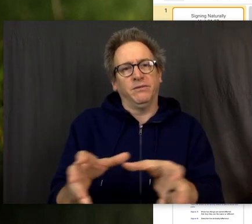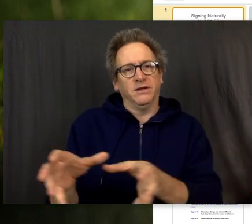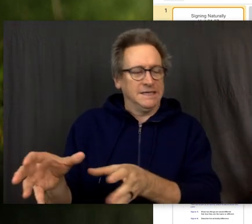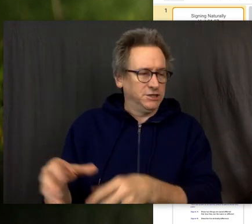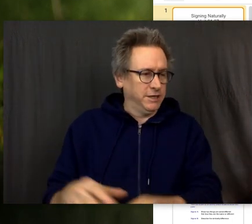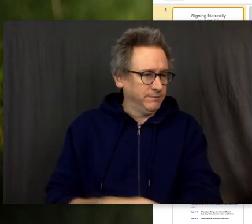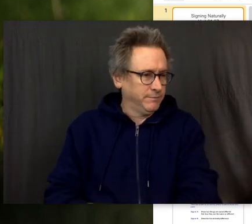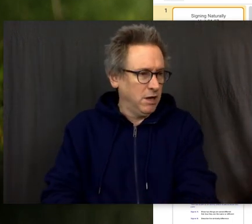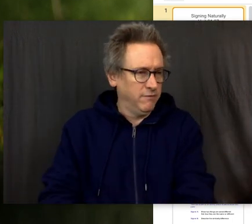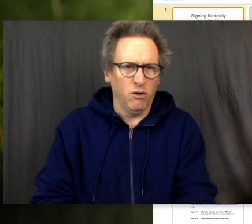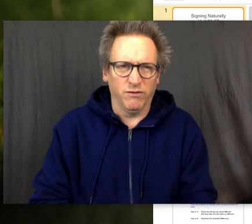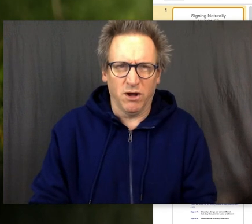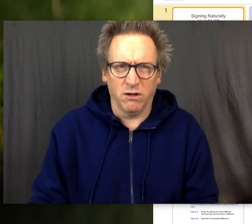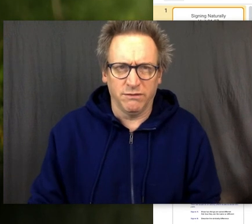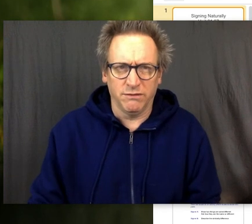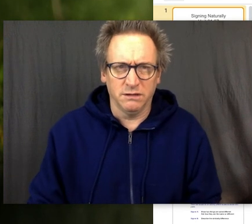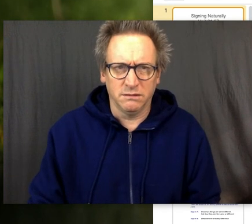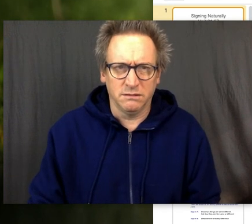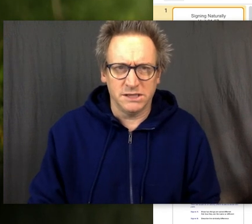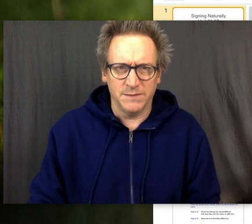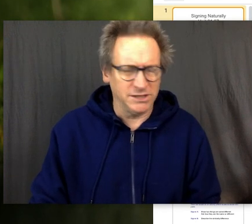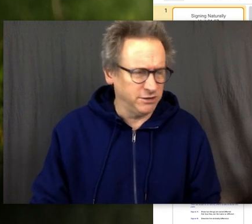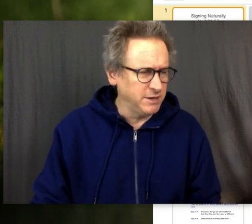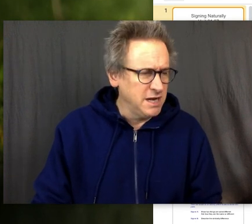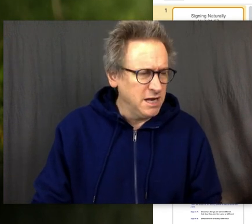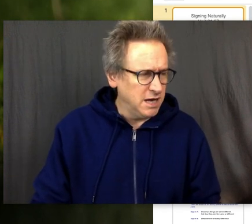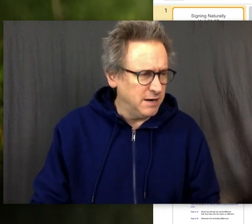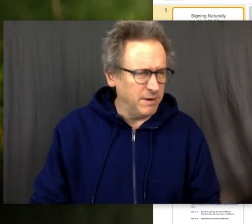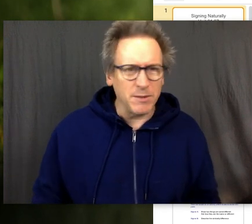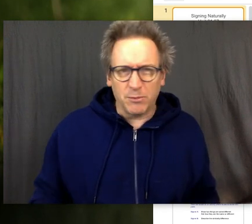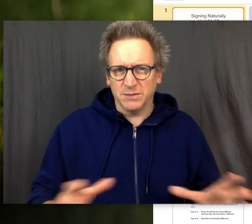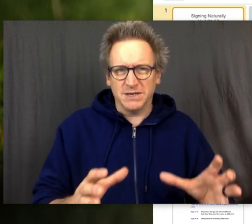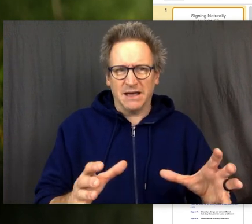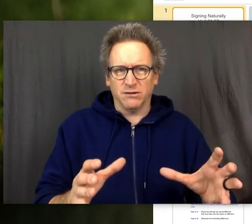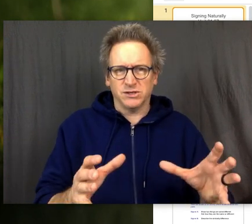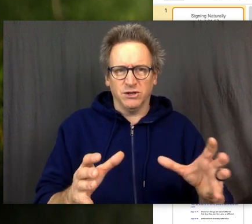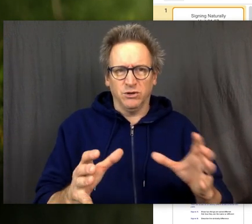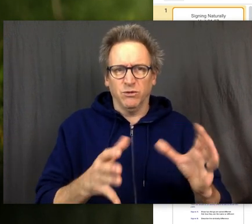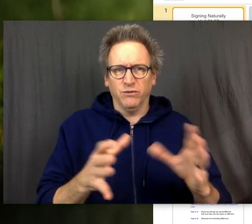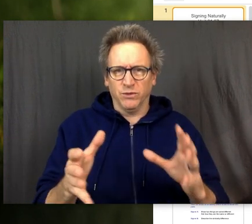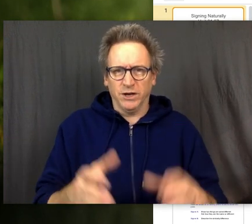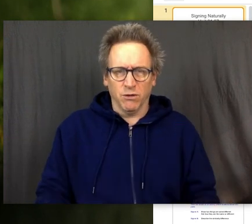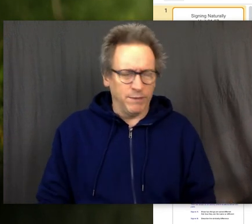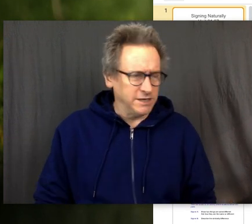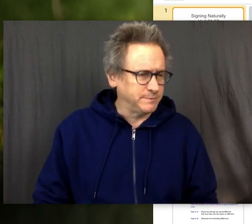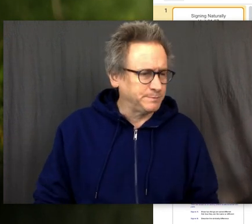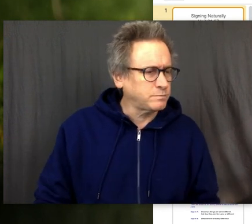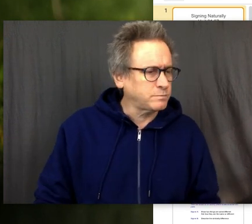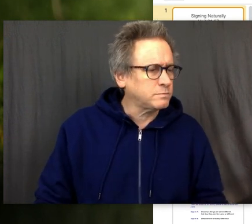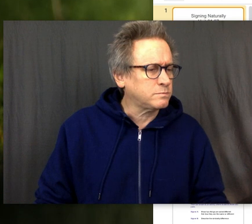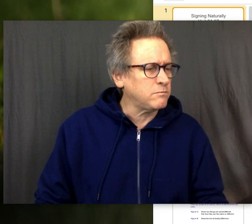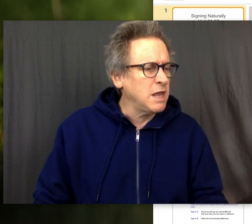up the teaching of overall the semester, but I'm going to put them together so that you can move through at your own pace.